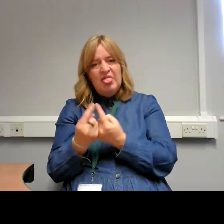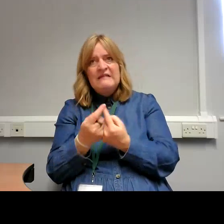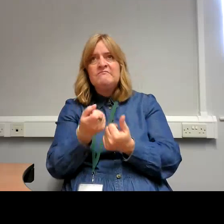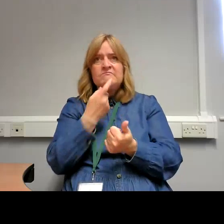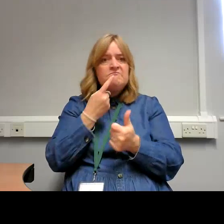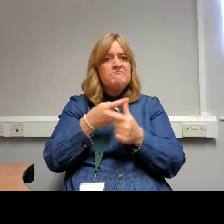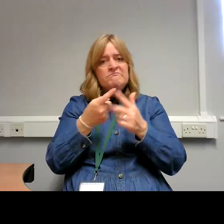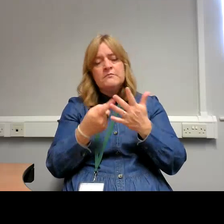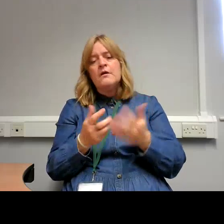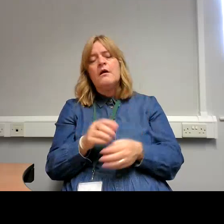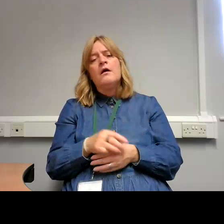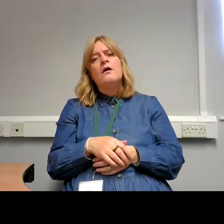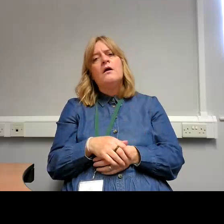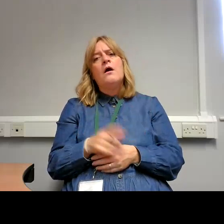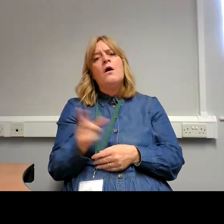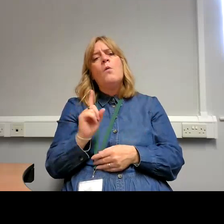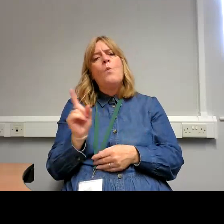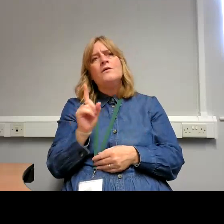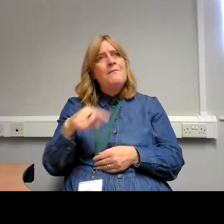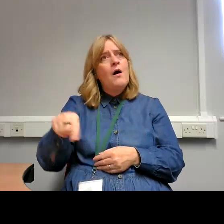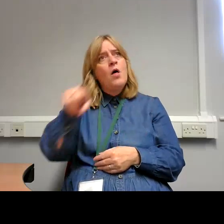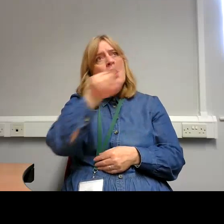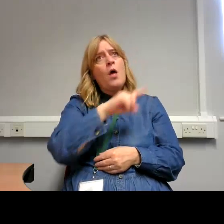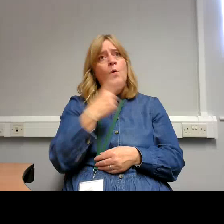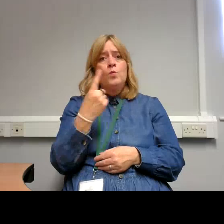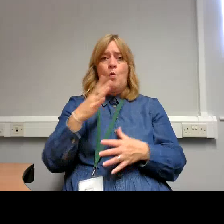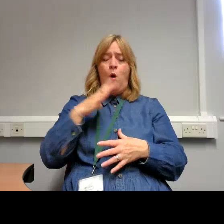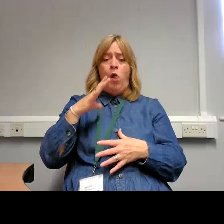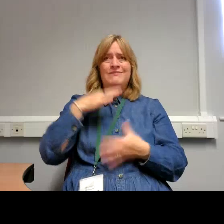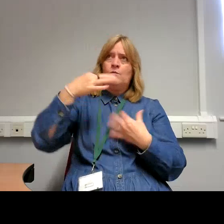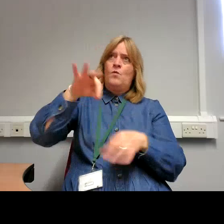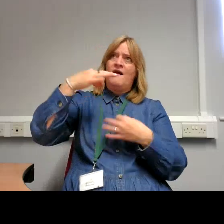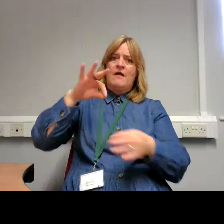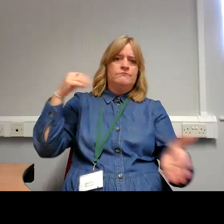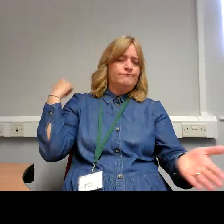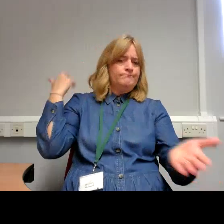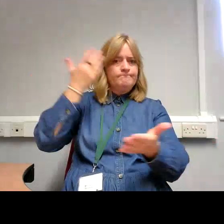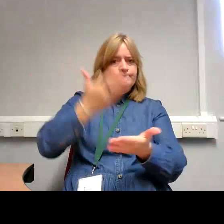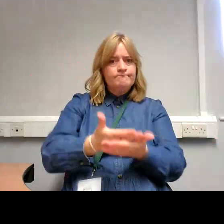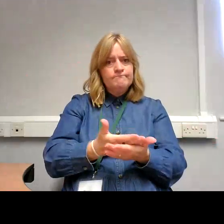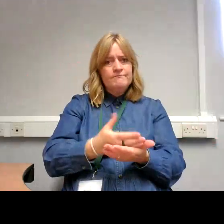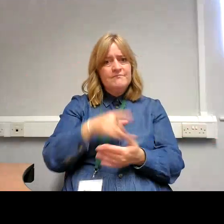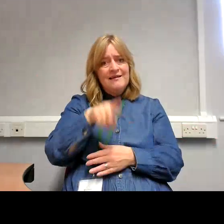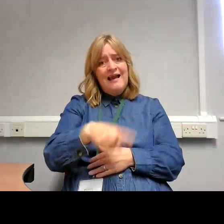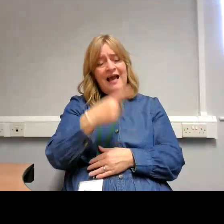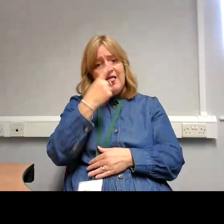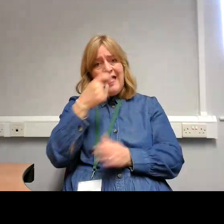those pre-existing pharmacists? Will they be able to do so? Will they be able to upskill?